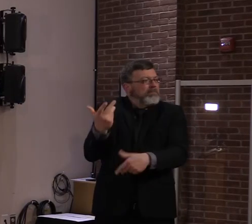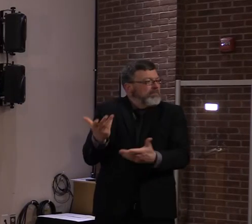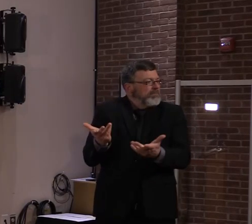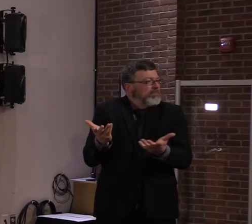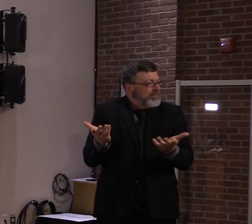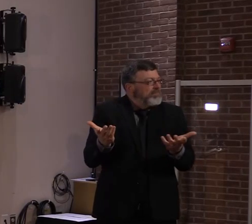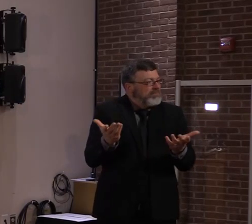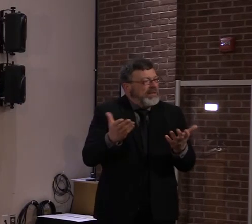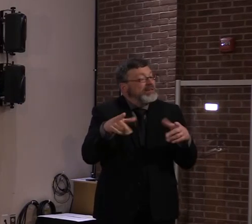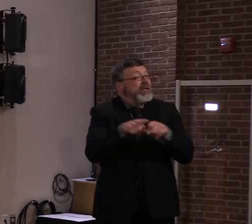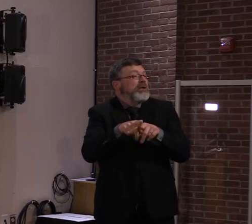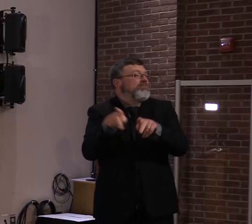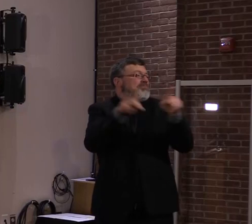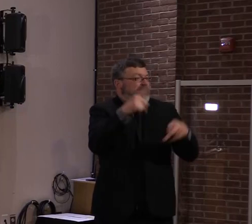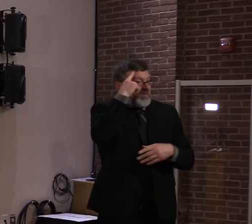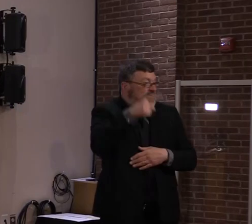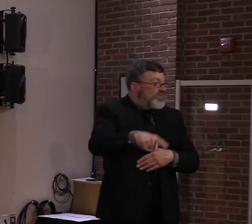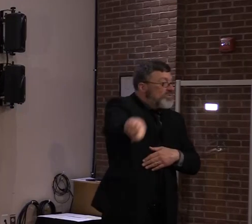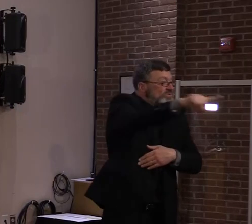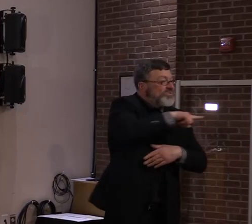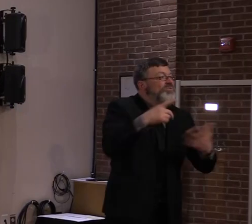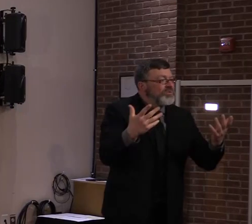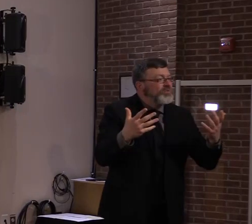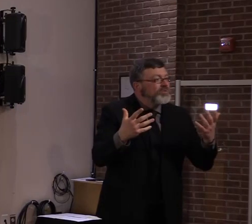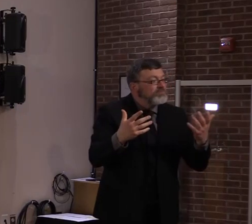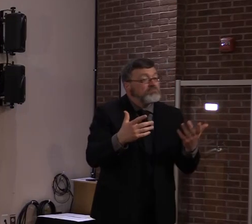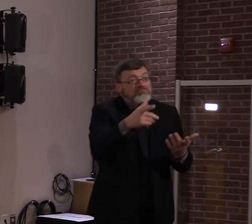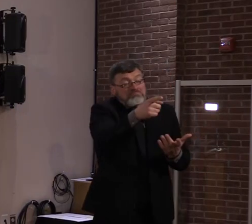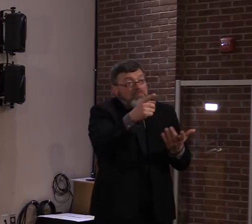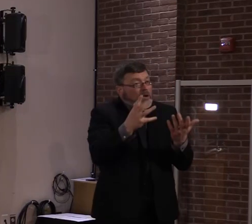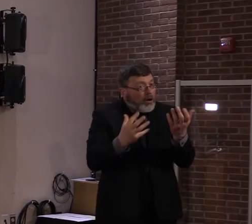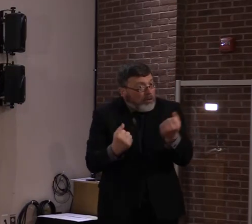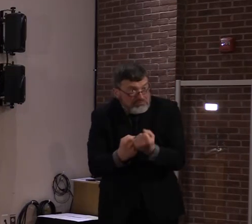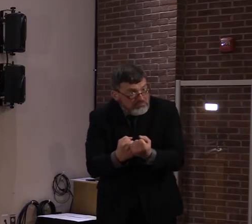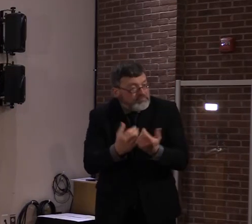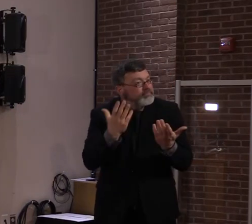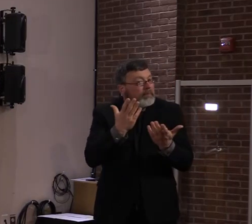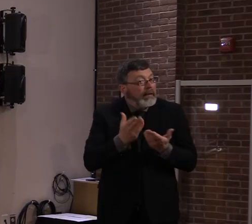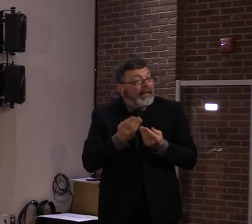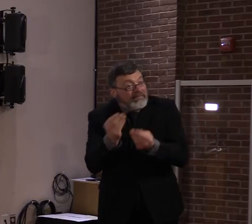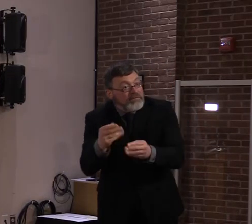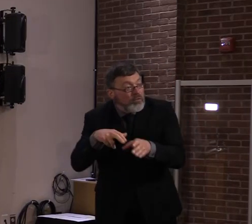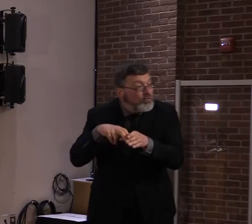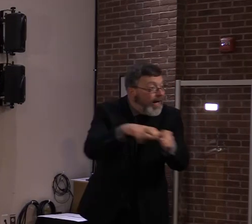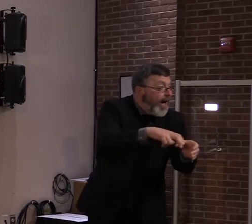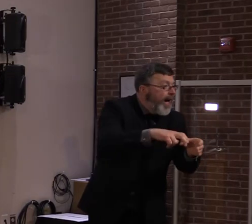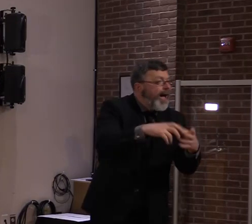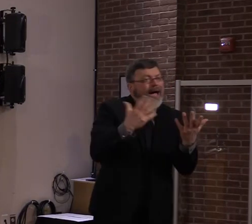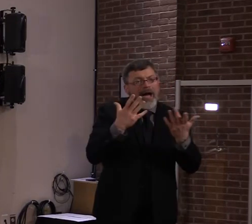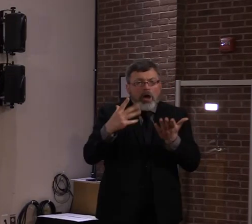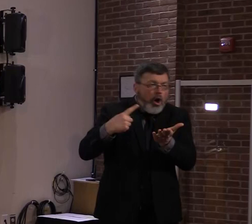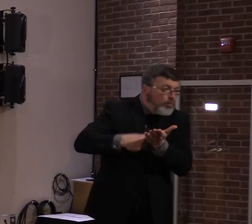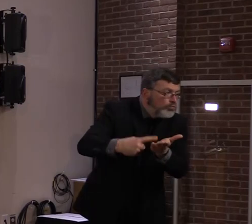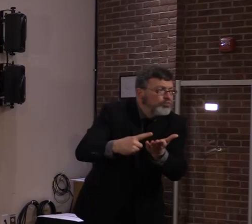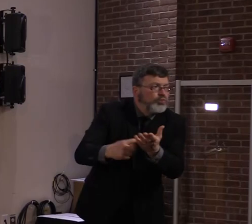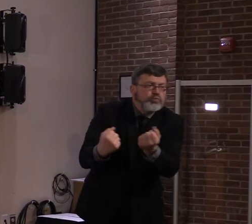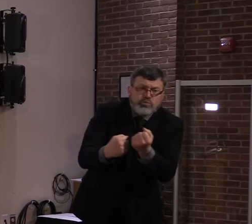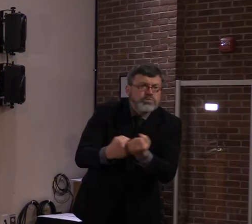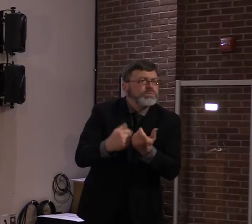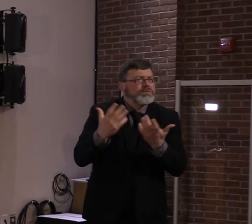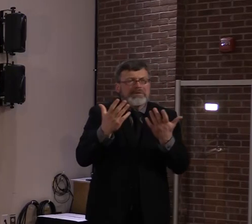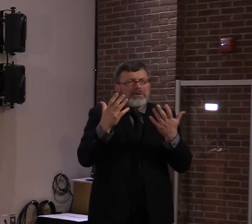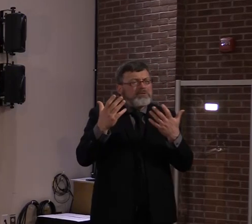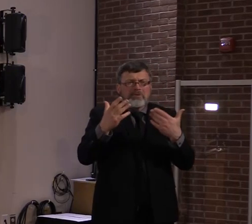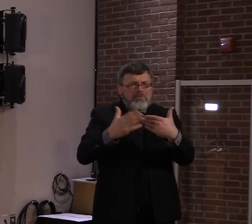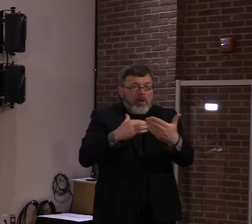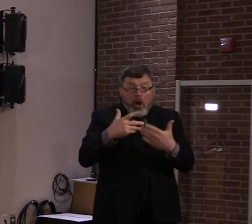it's offering a ride, offering to watch their kids, helping them to make the appointment, or keeping an